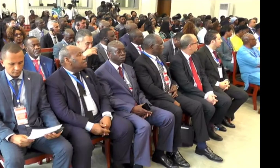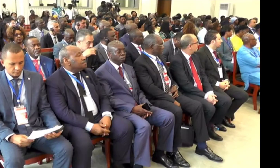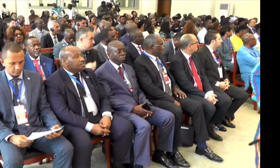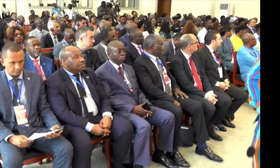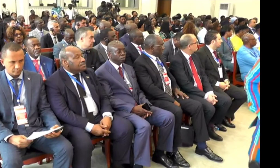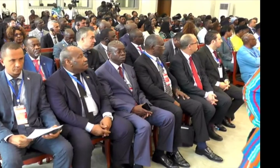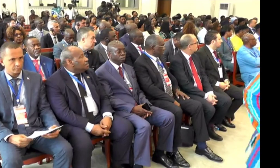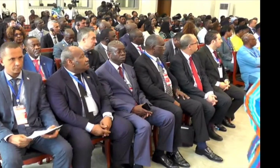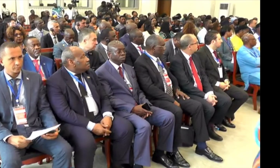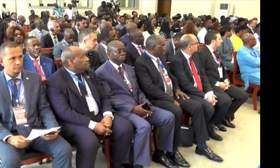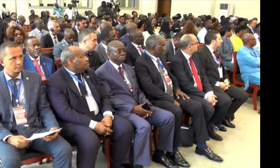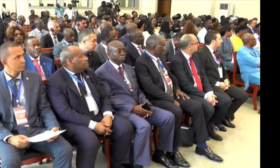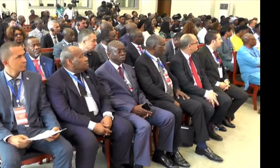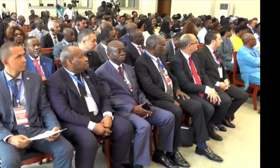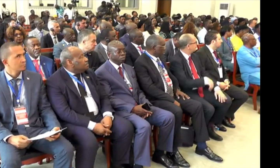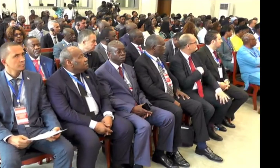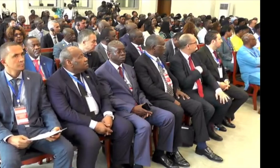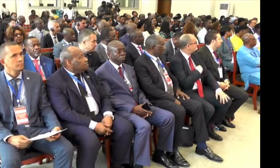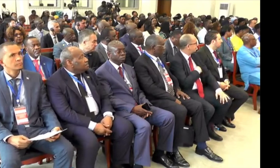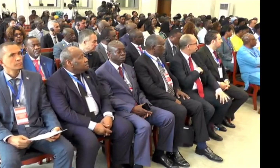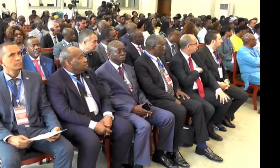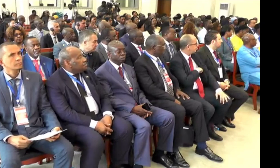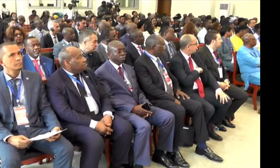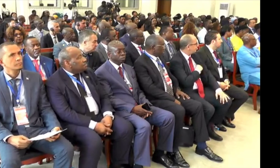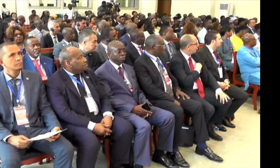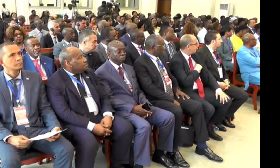representative of political